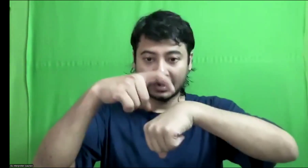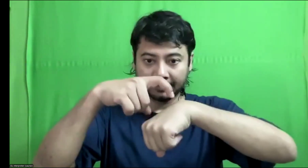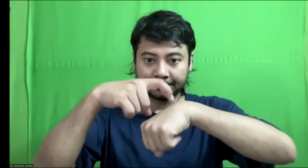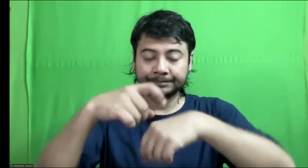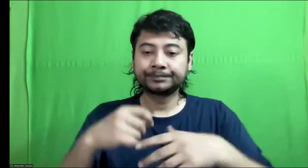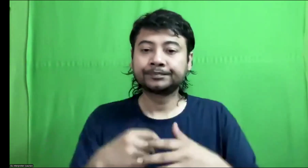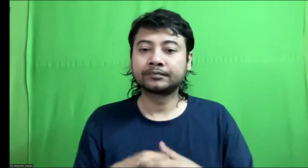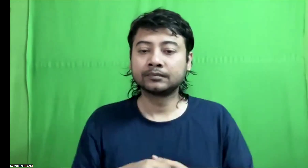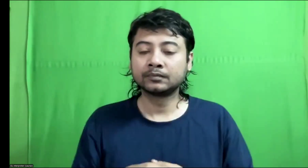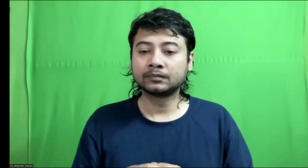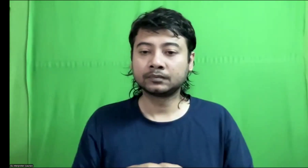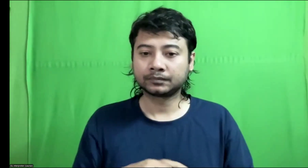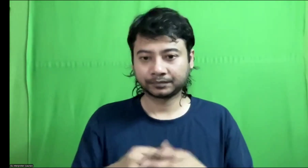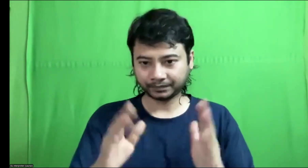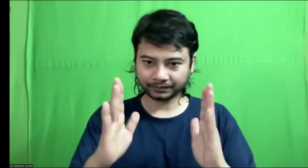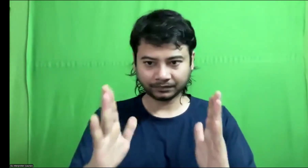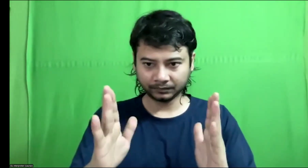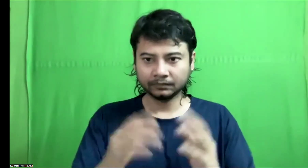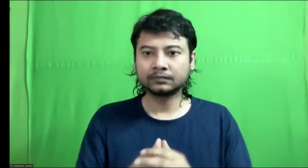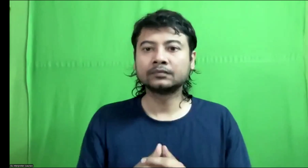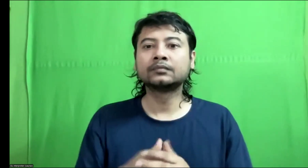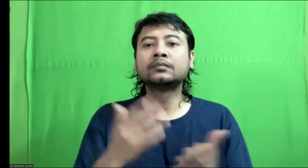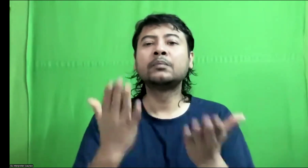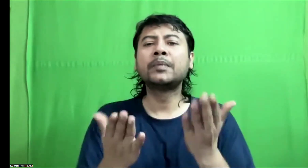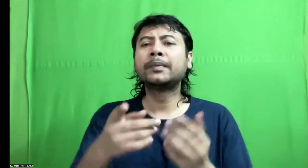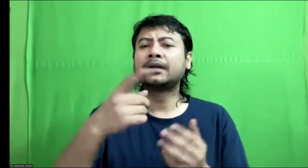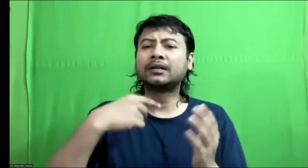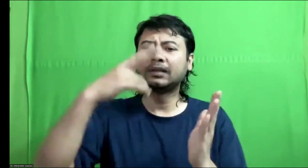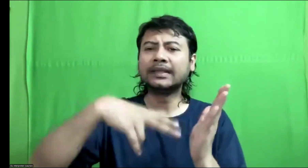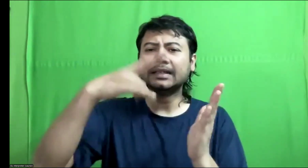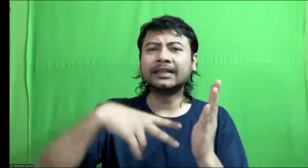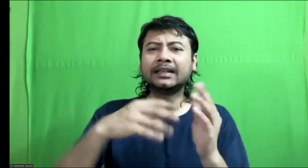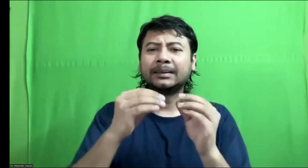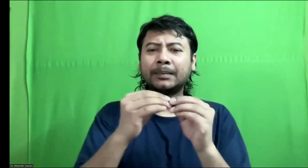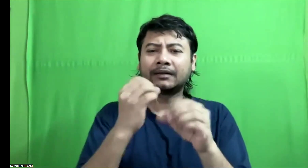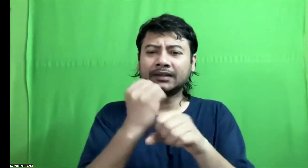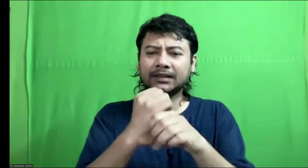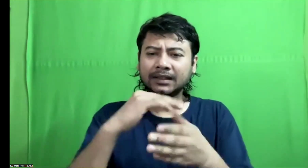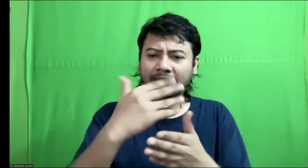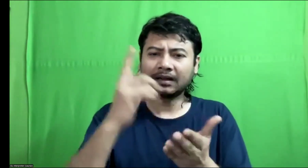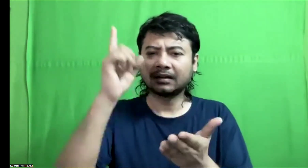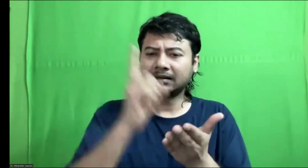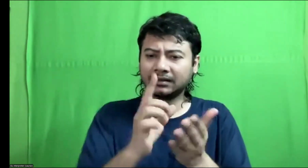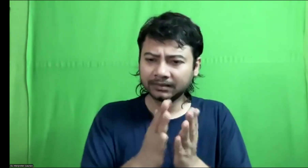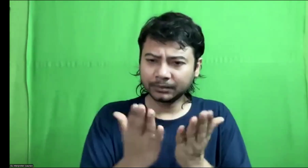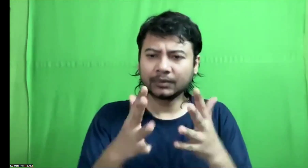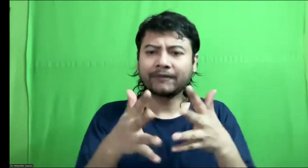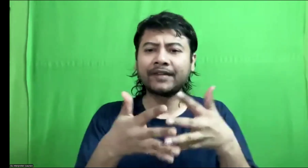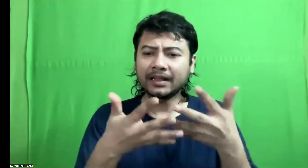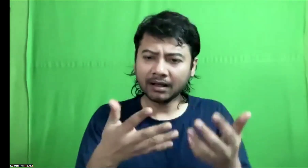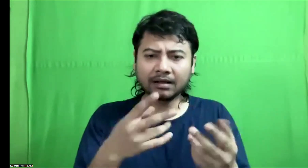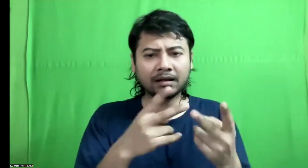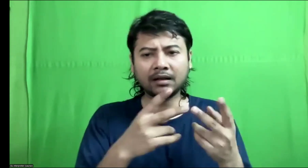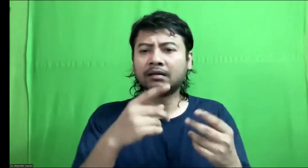have not done any good pious deed, if you've not done any charity, and even if somebody is